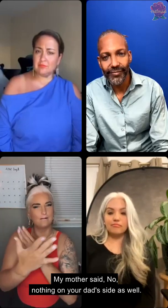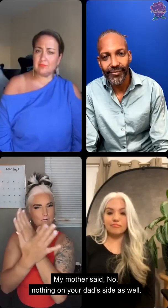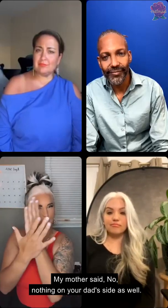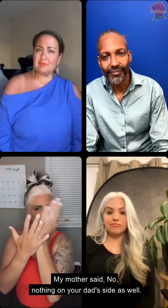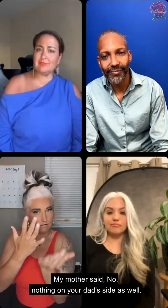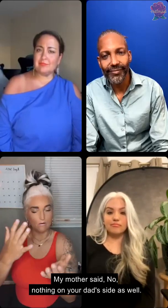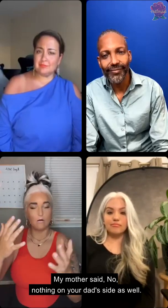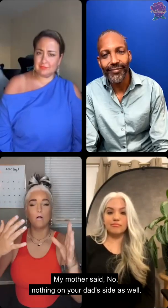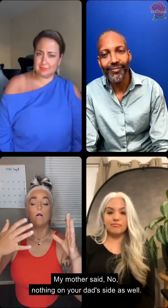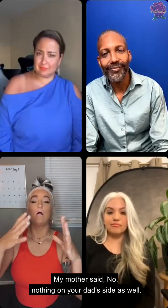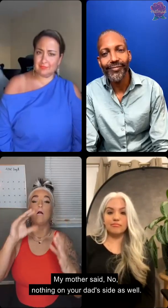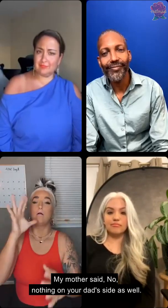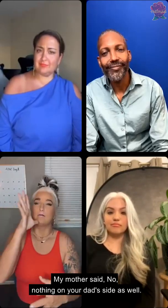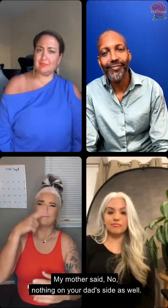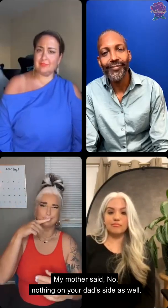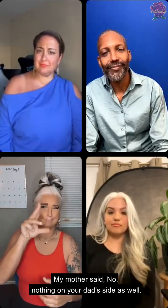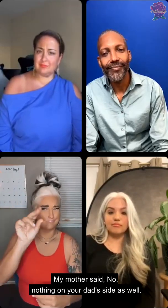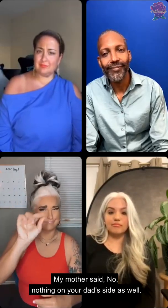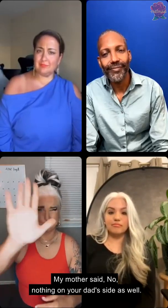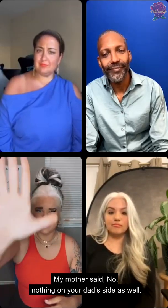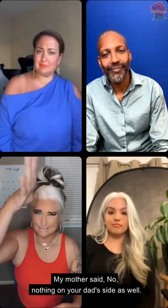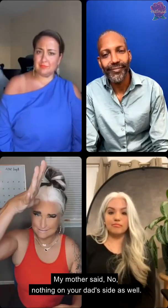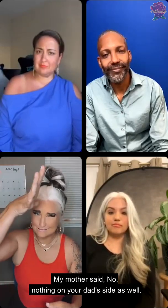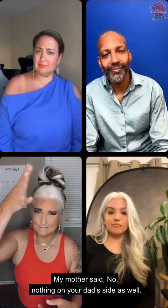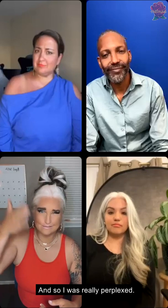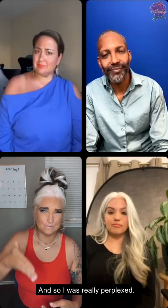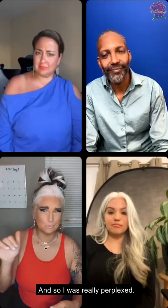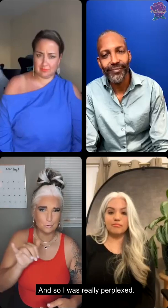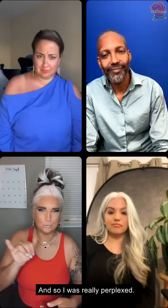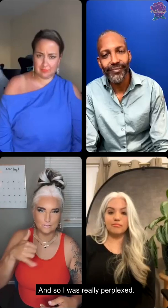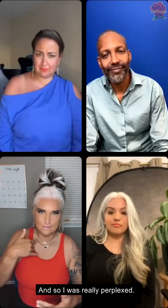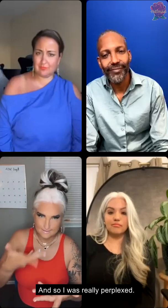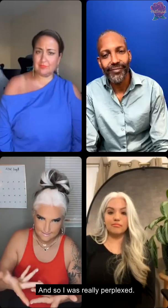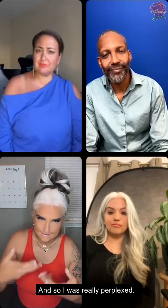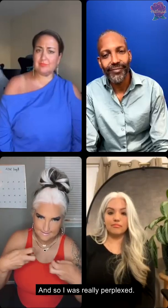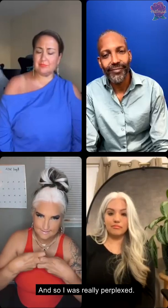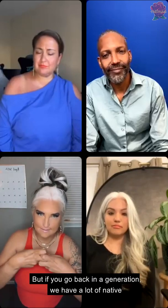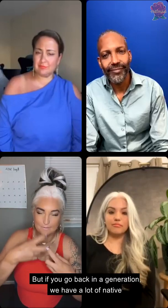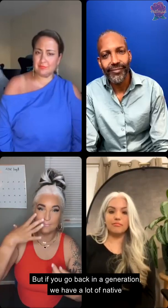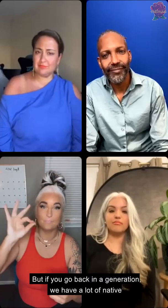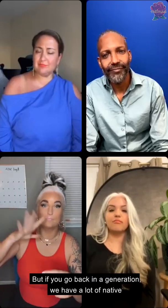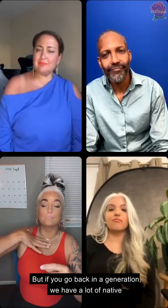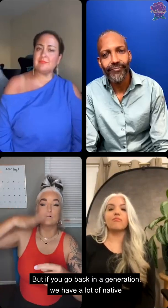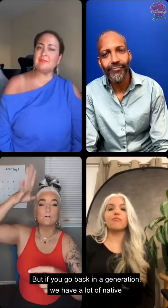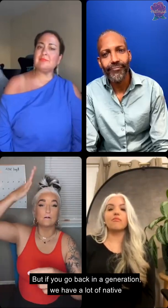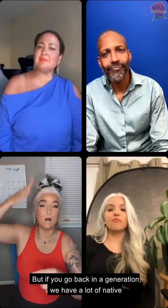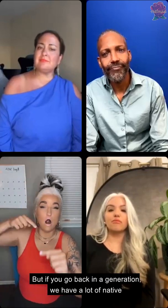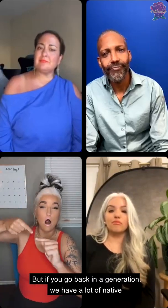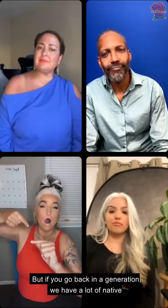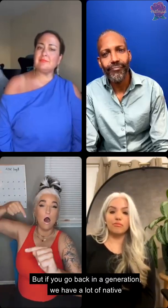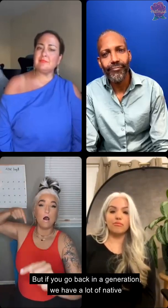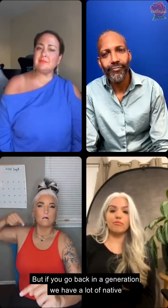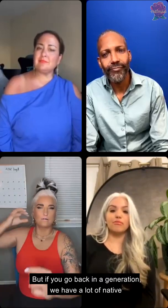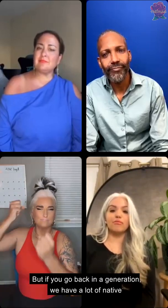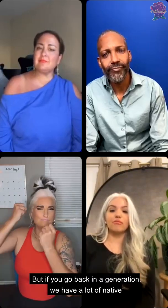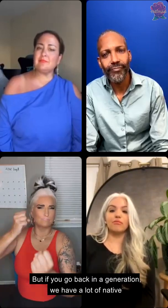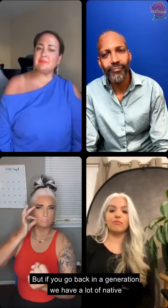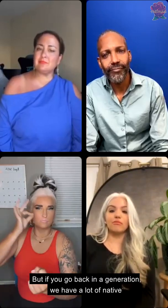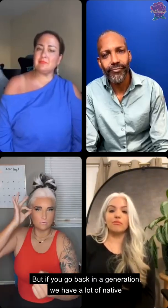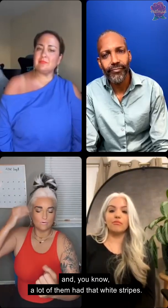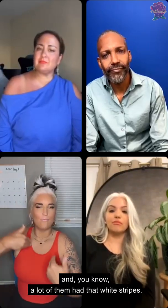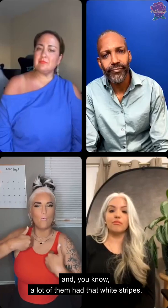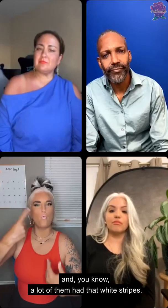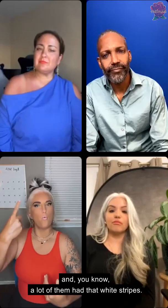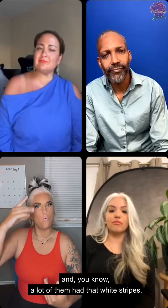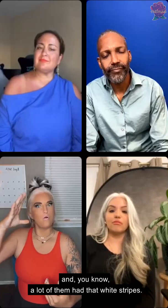mild characteristics. And my mother said, no, nothing on your dad's side as well. And so I was really perplexed. But if you go back in the generations, we have